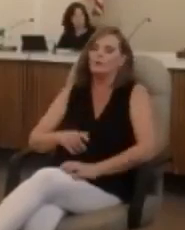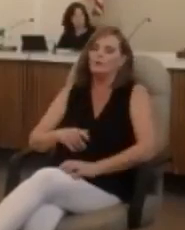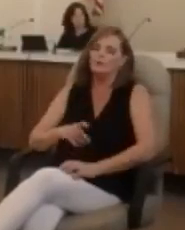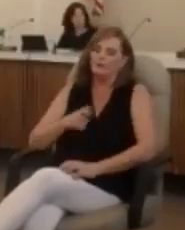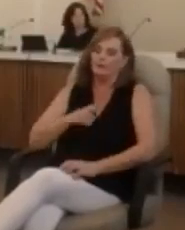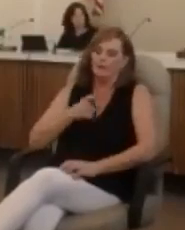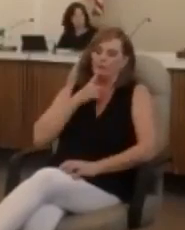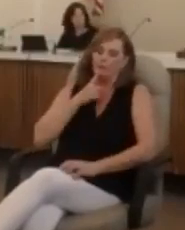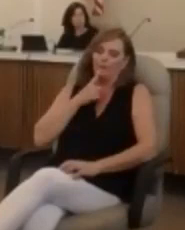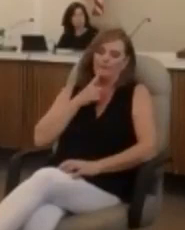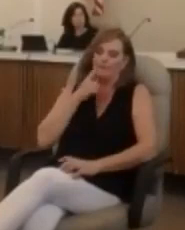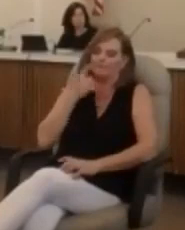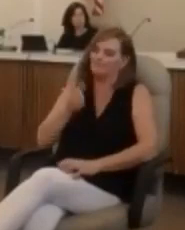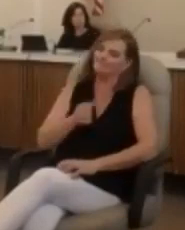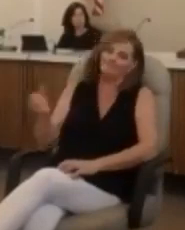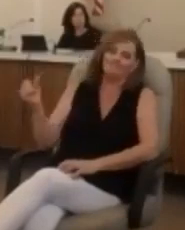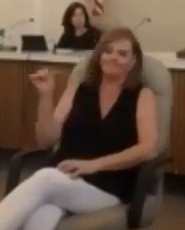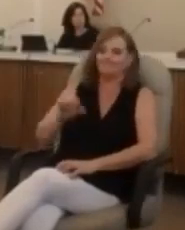it.